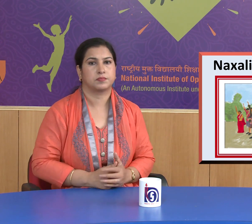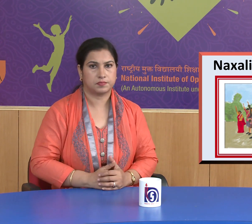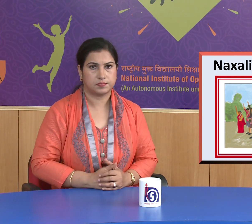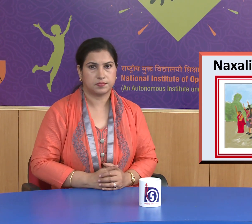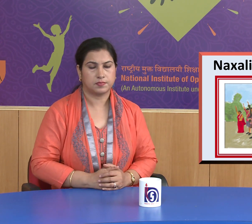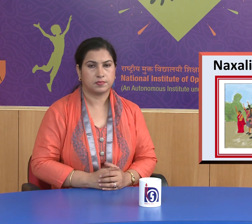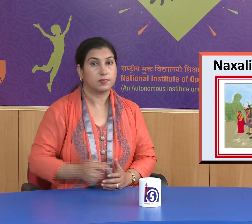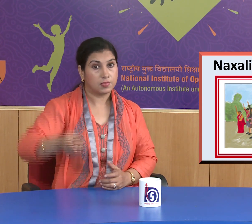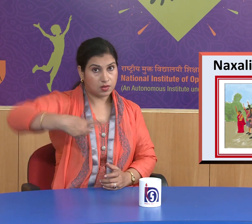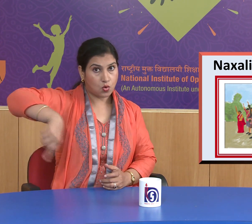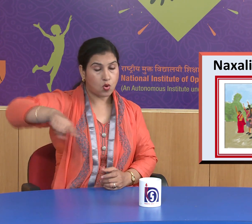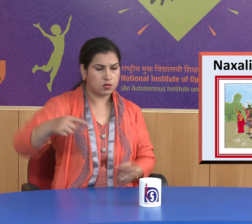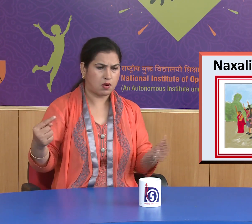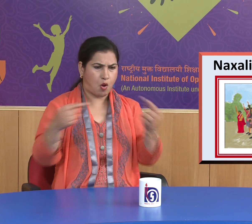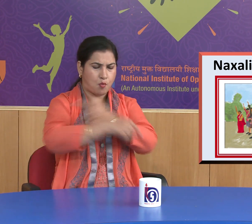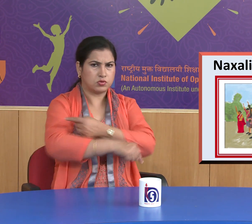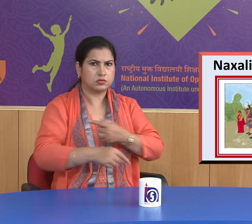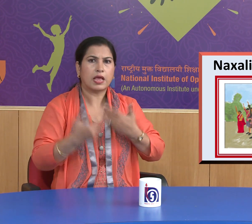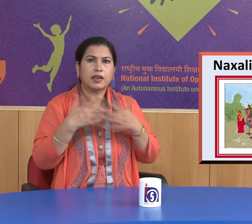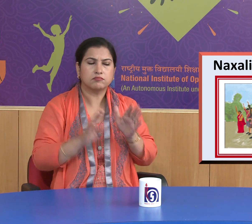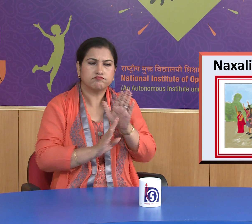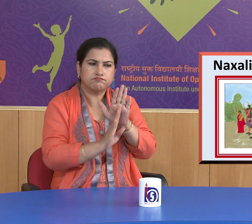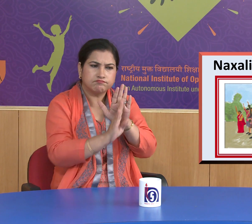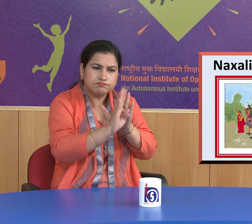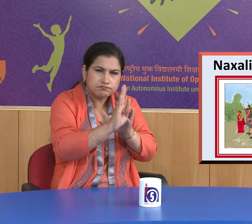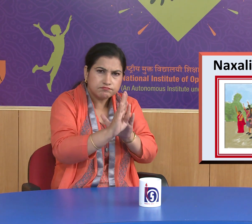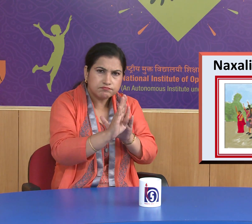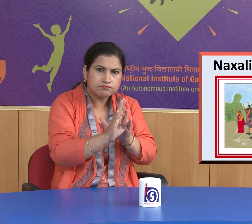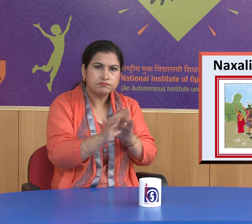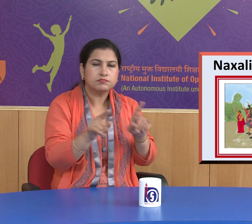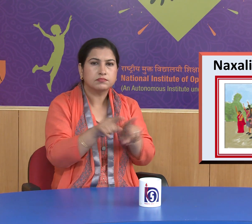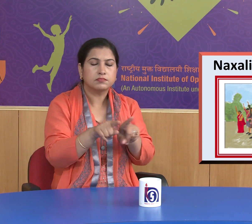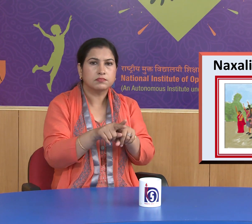They oppose any development inside the forest area.